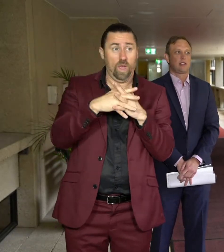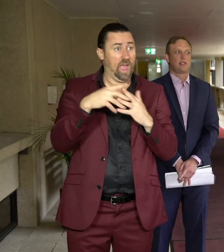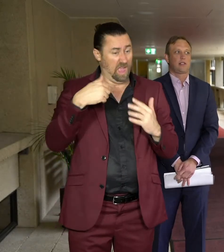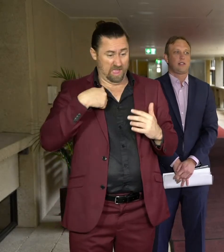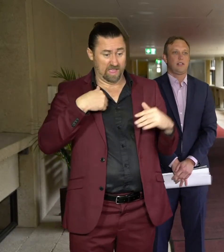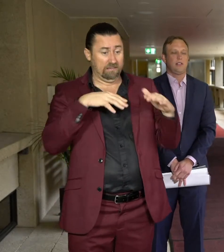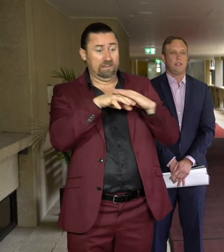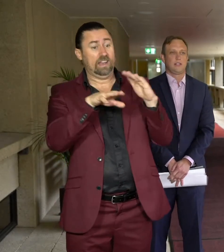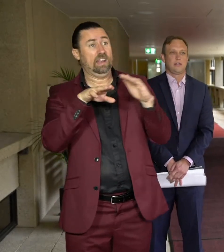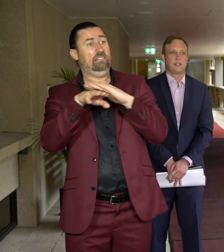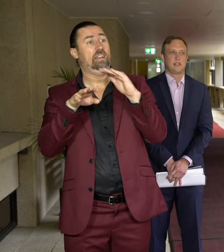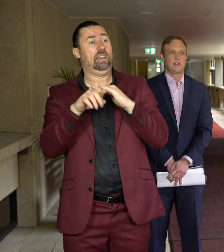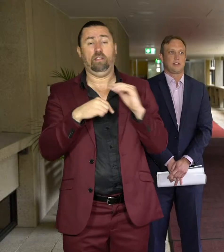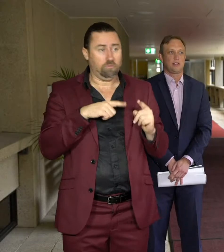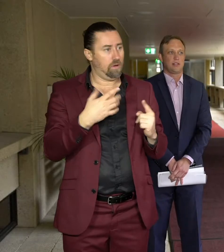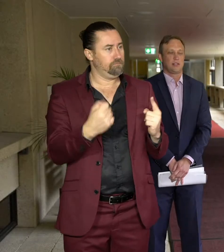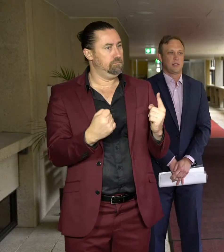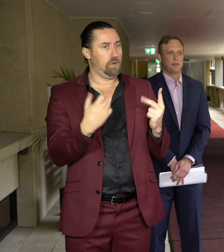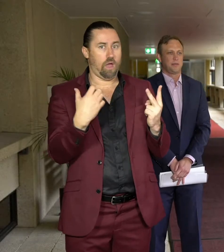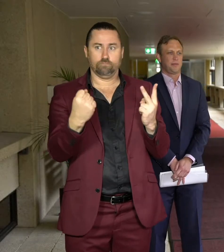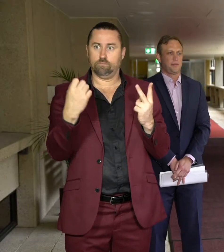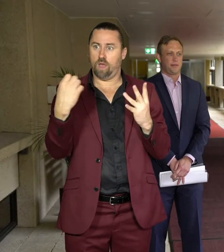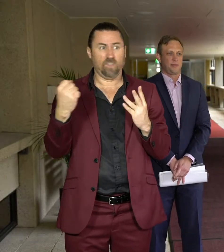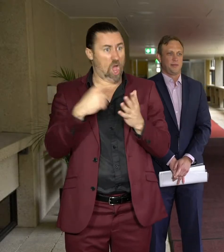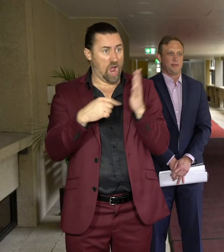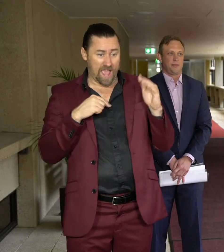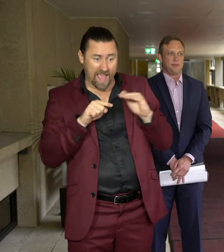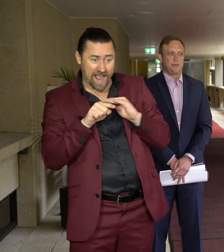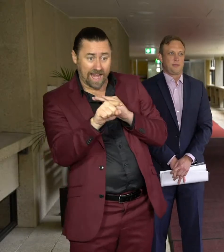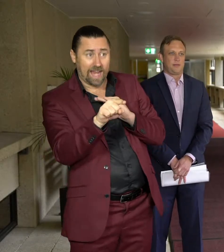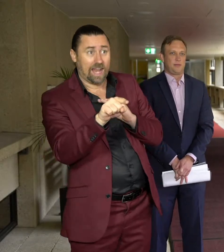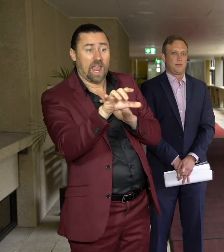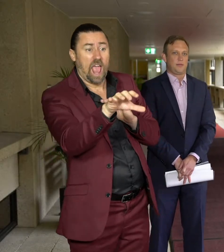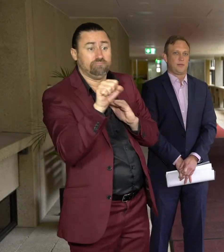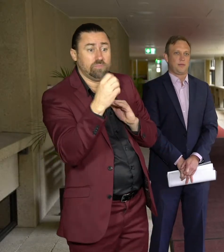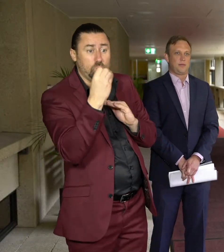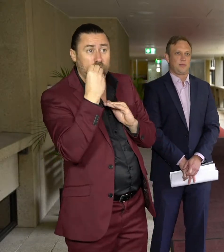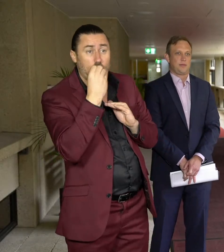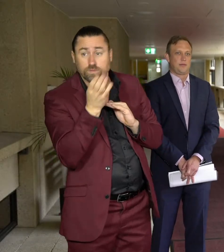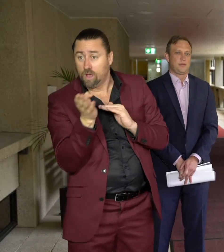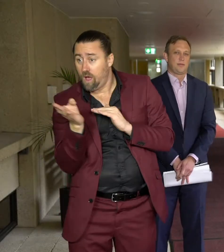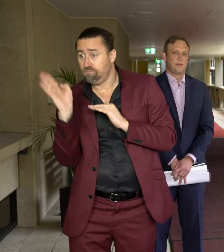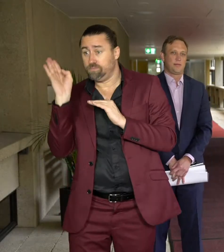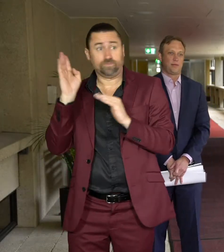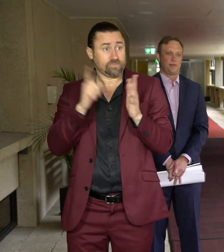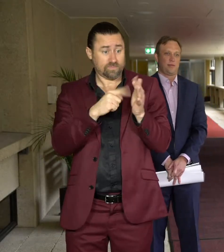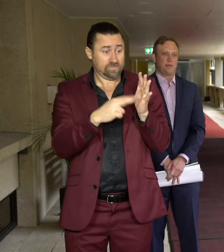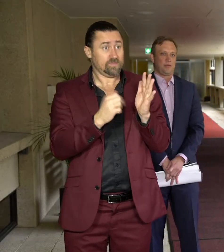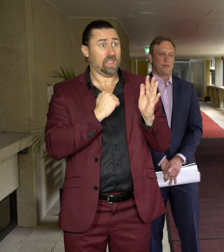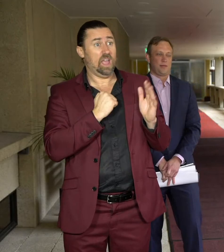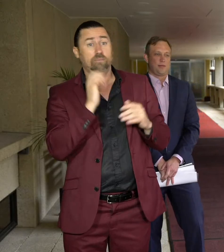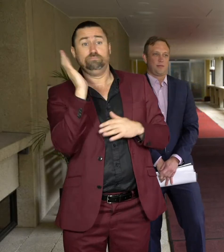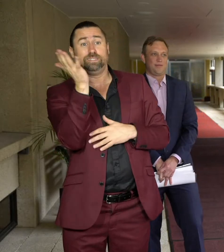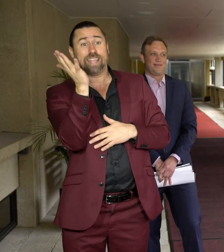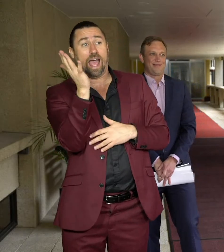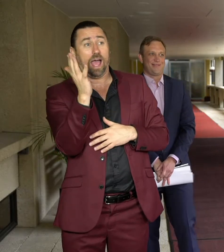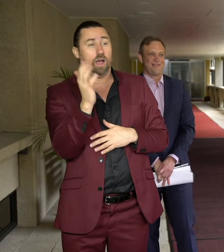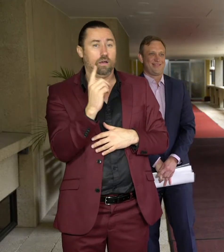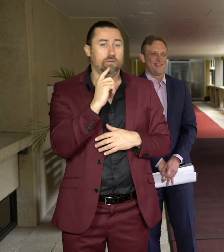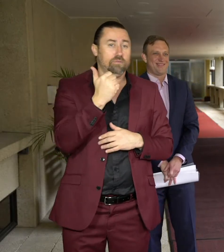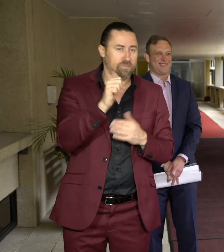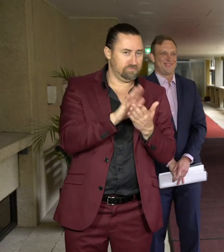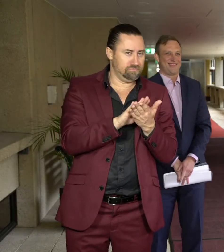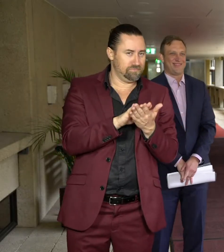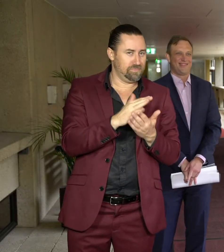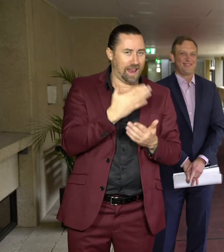many venues that even though you're simply walking in to get some takeaway, including one of my local pizza joints, I'll give them a shout out this